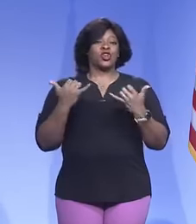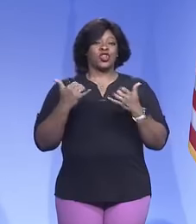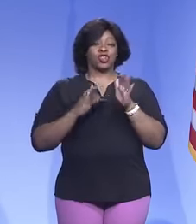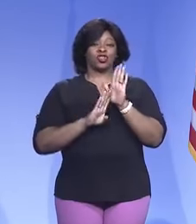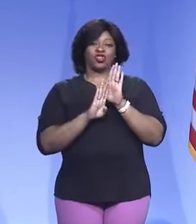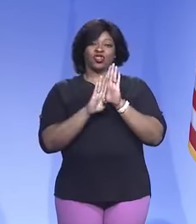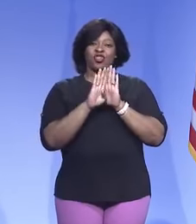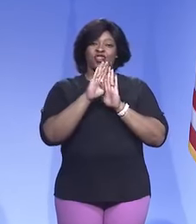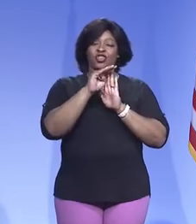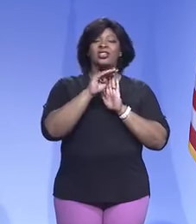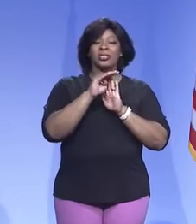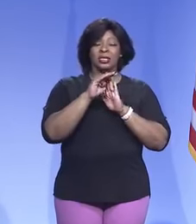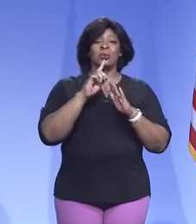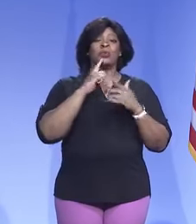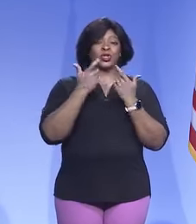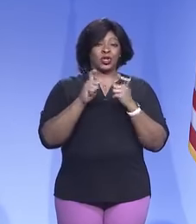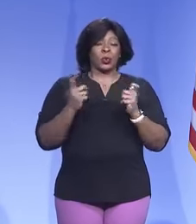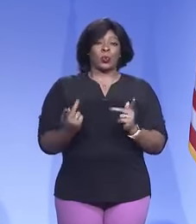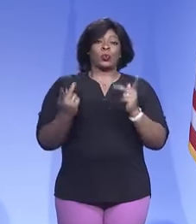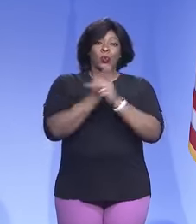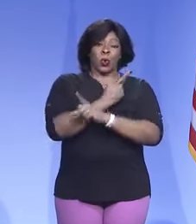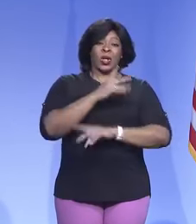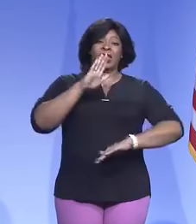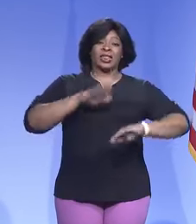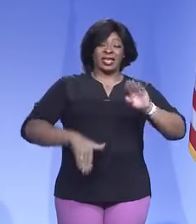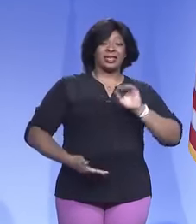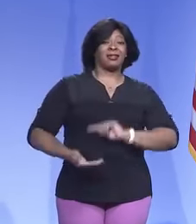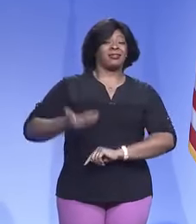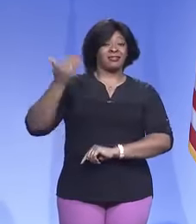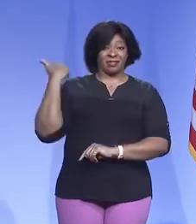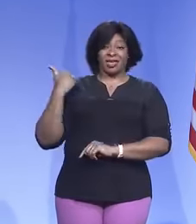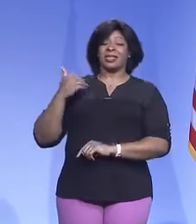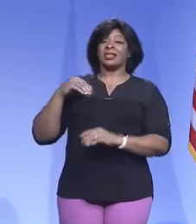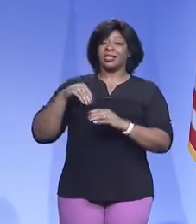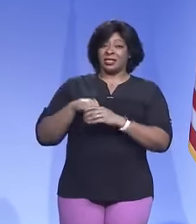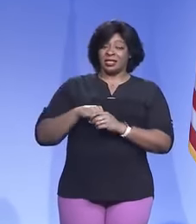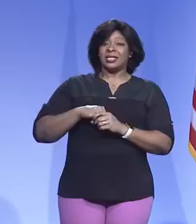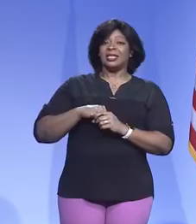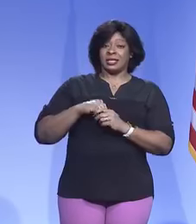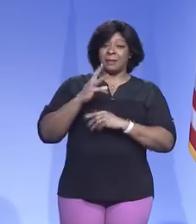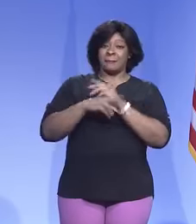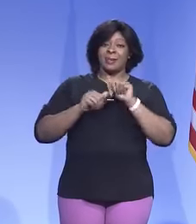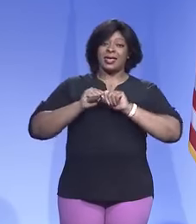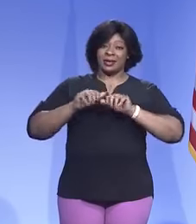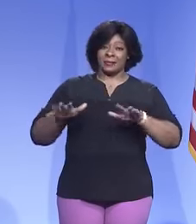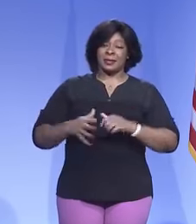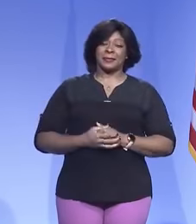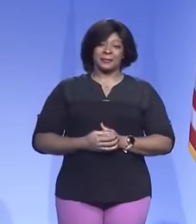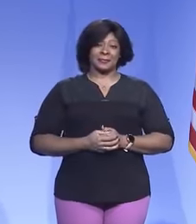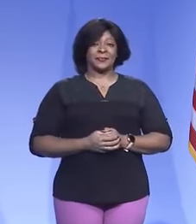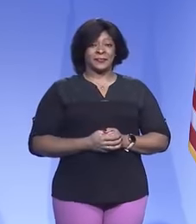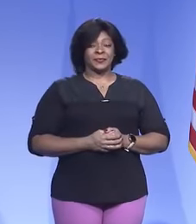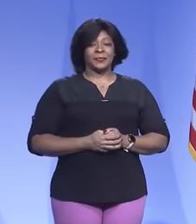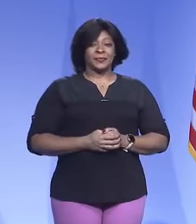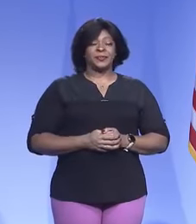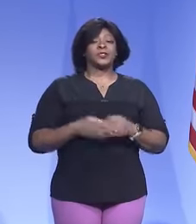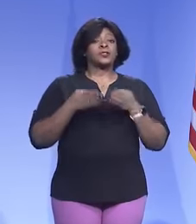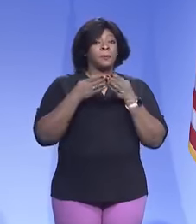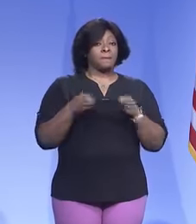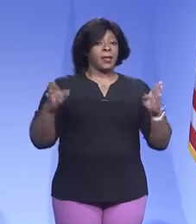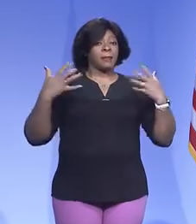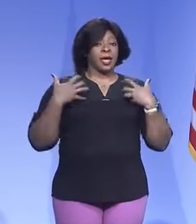surge, which is significantly worse than the surge we experienced earlier in the pandemic. Within public